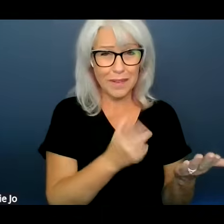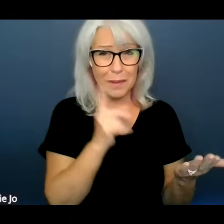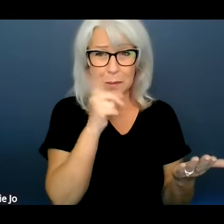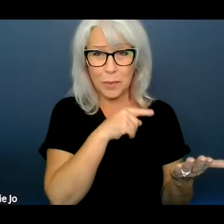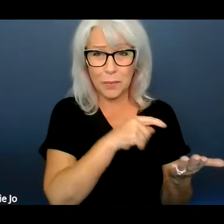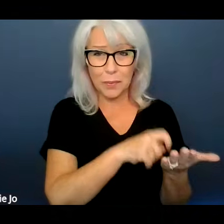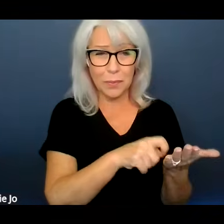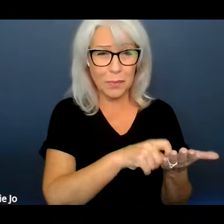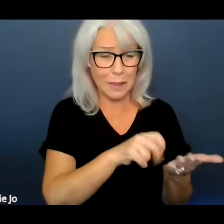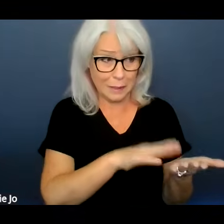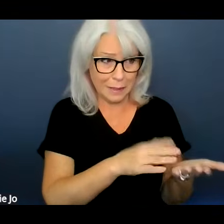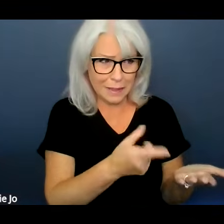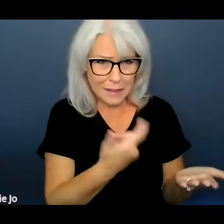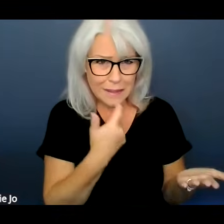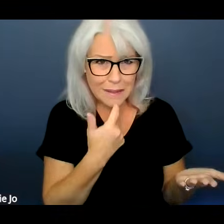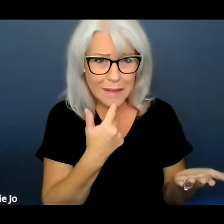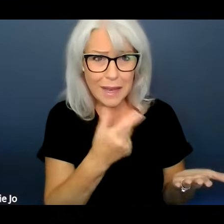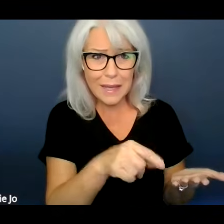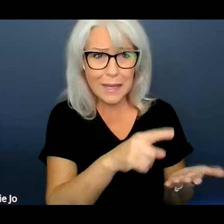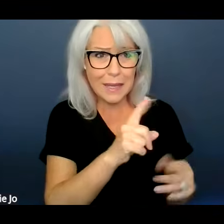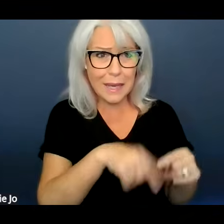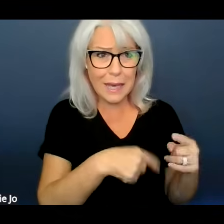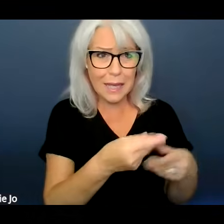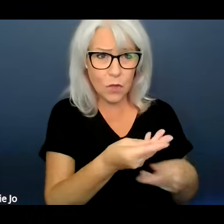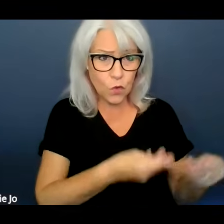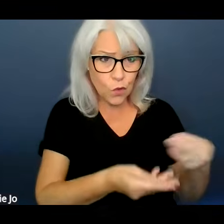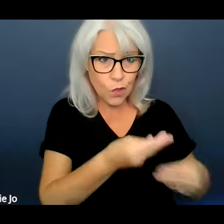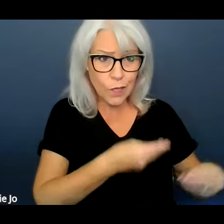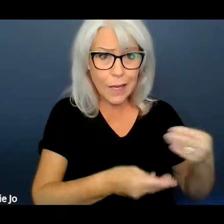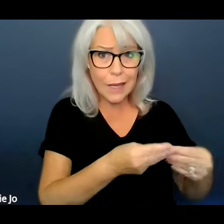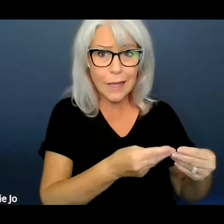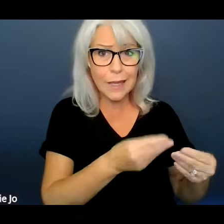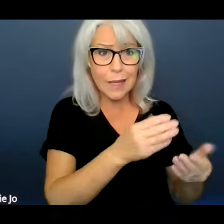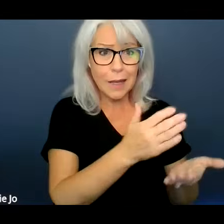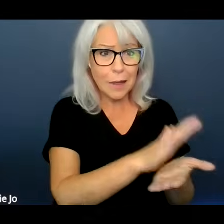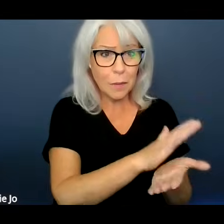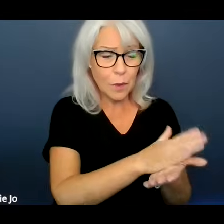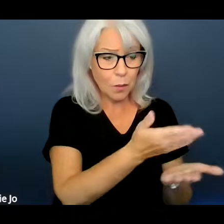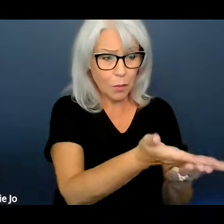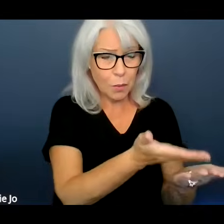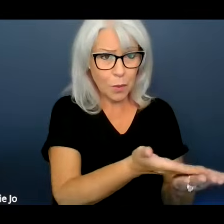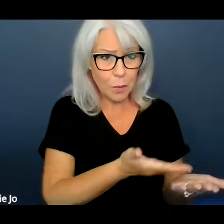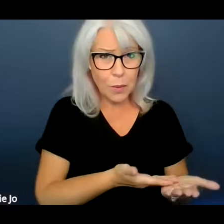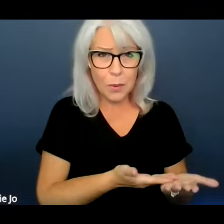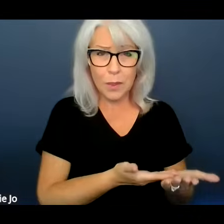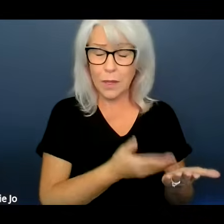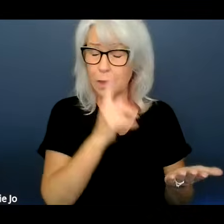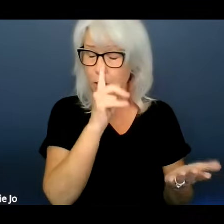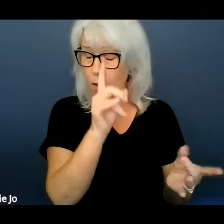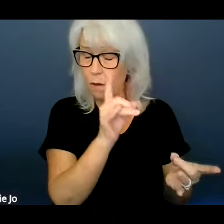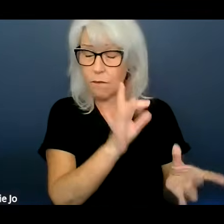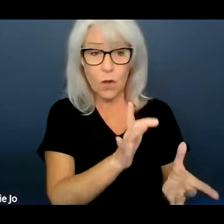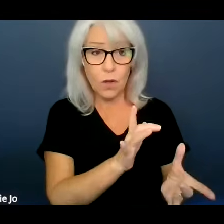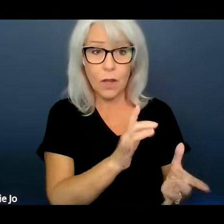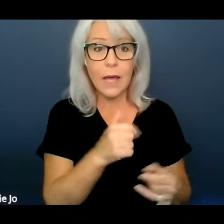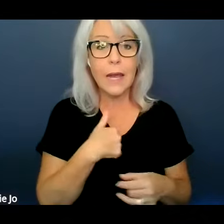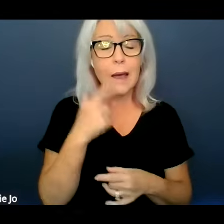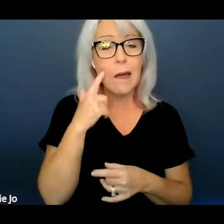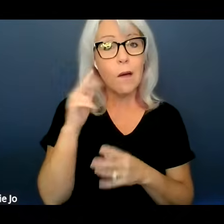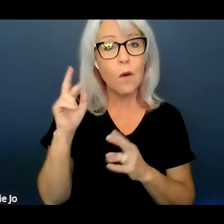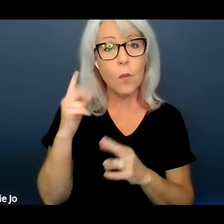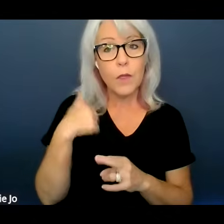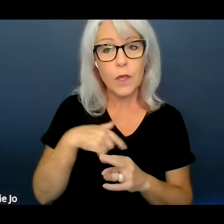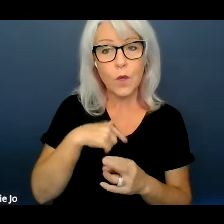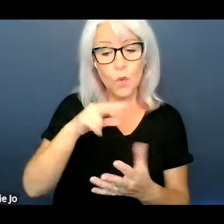egregious. To say that he can't circulate petitions for me because he's a Democrat, egregious. And I would just hope that you look at all of this